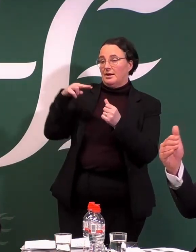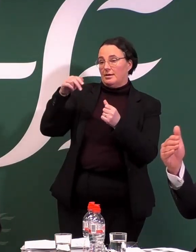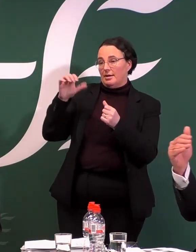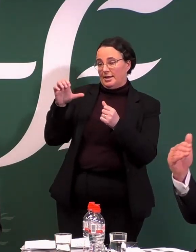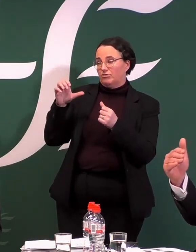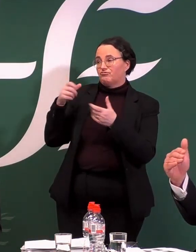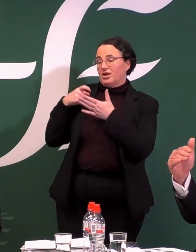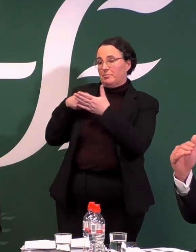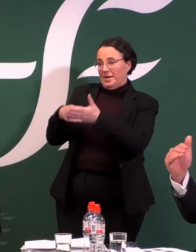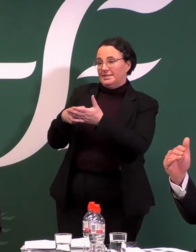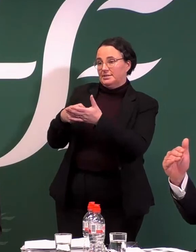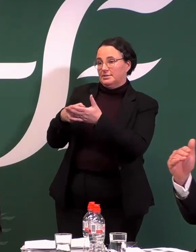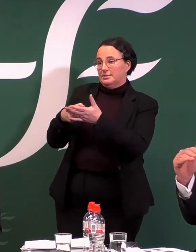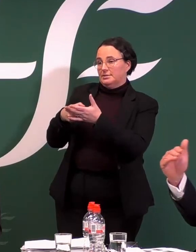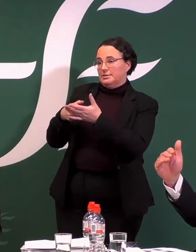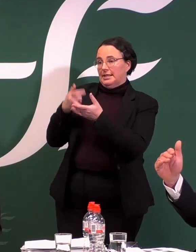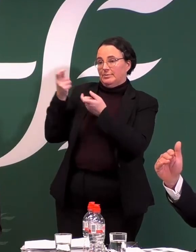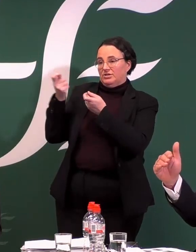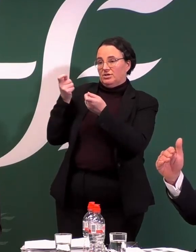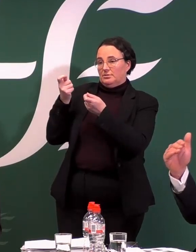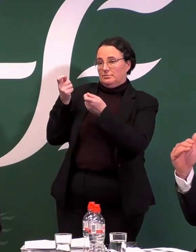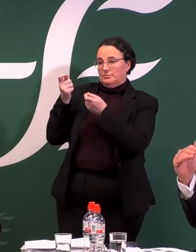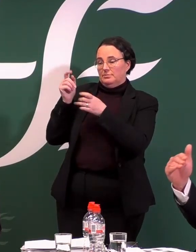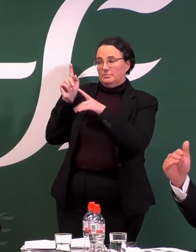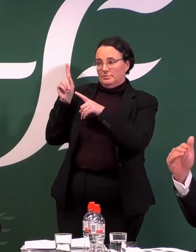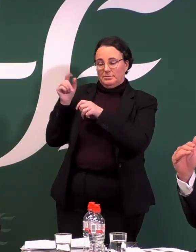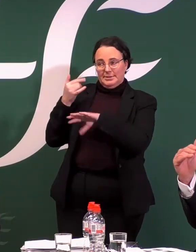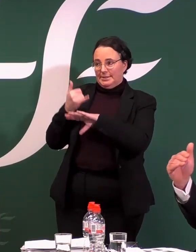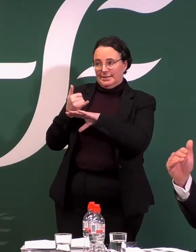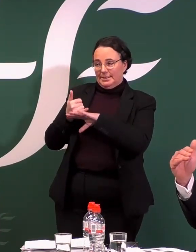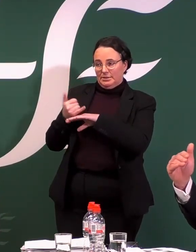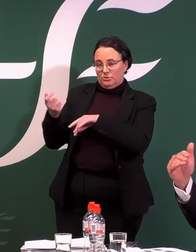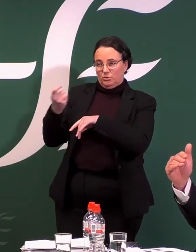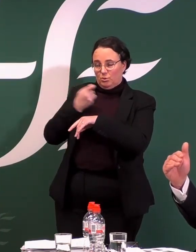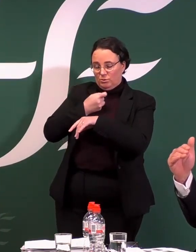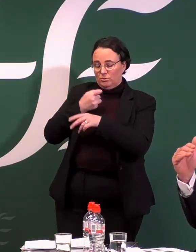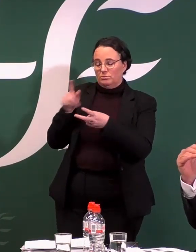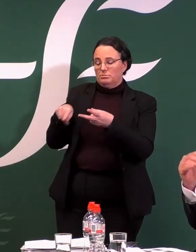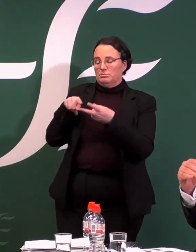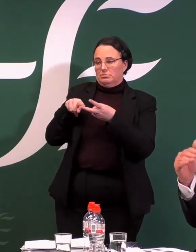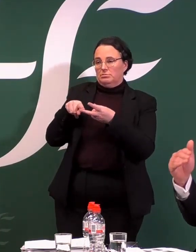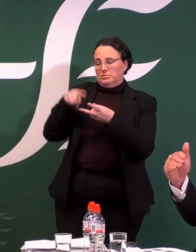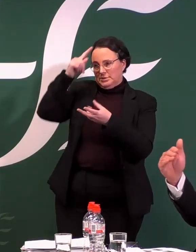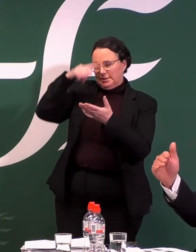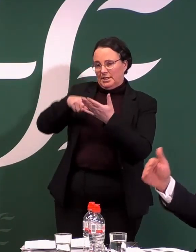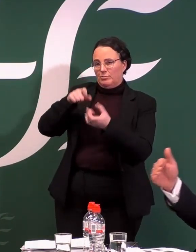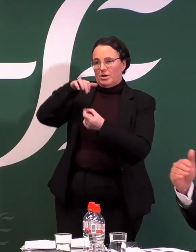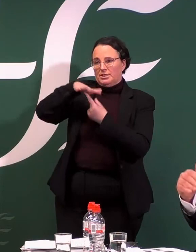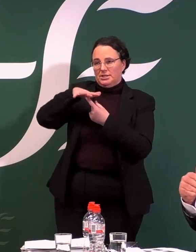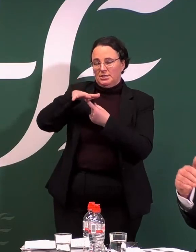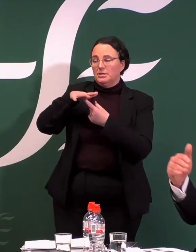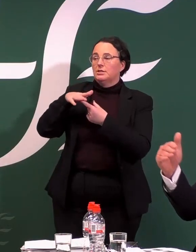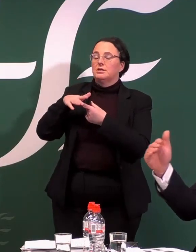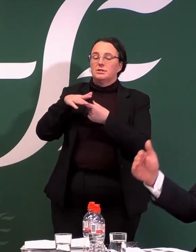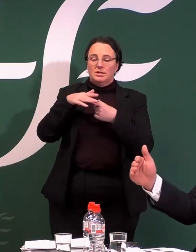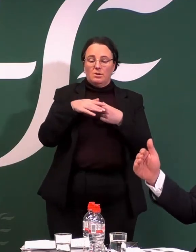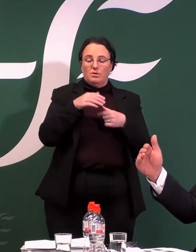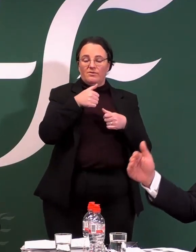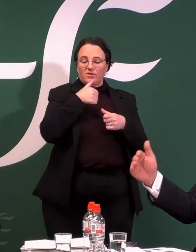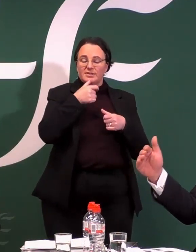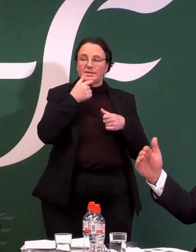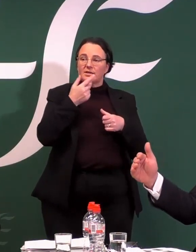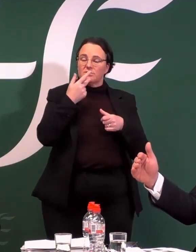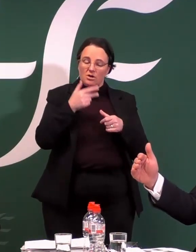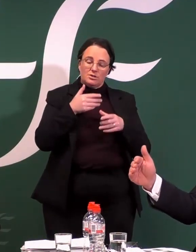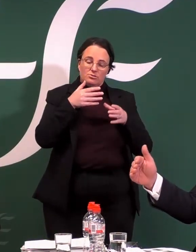the actual administration in the first instance. That isn't there yet. Secondly, that it'll determine the priority. So the sequence in which it will follow on with the other groups will be based on